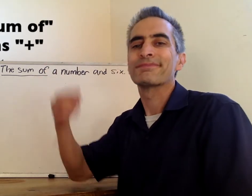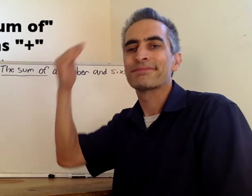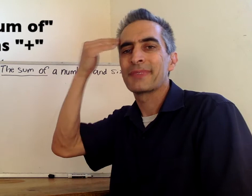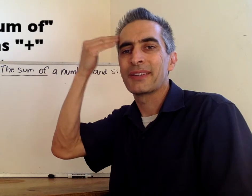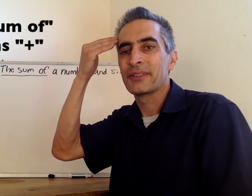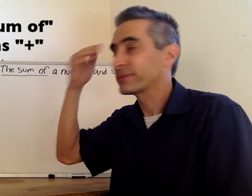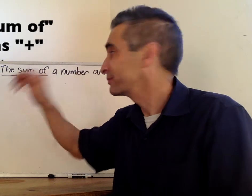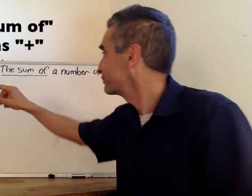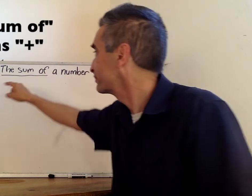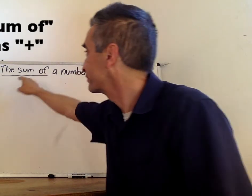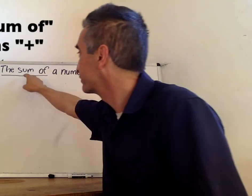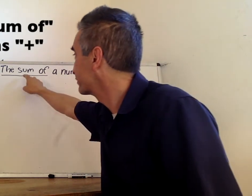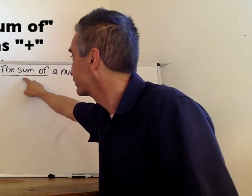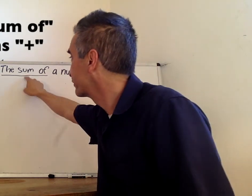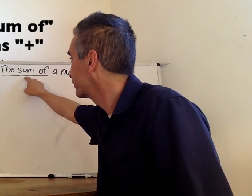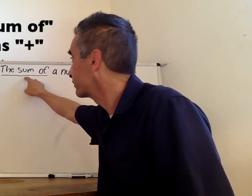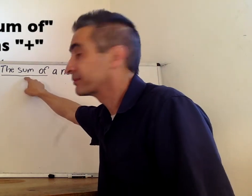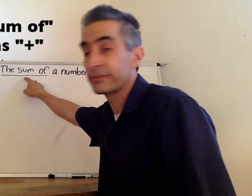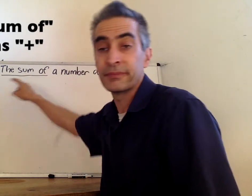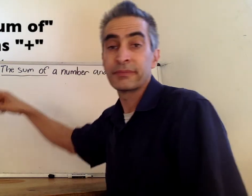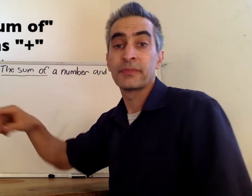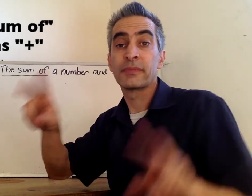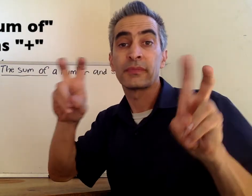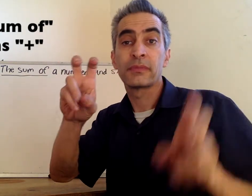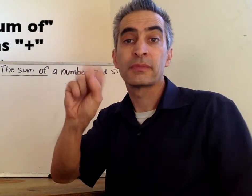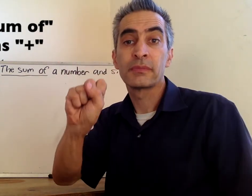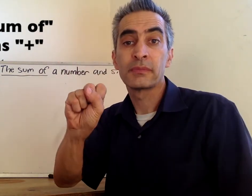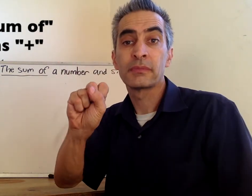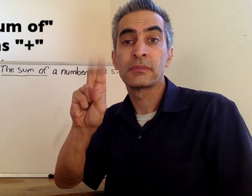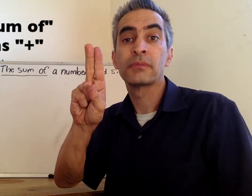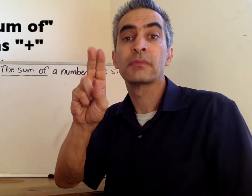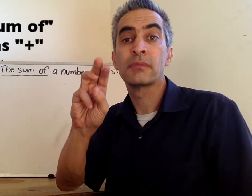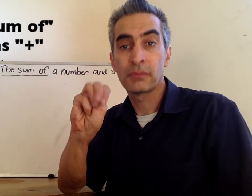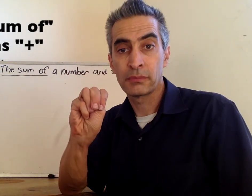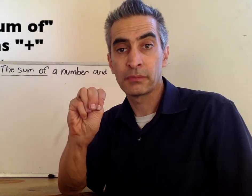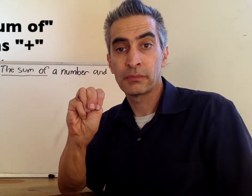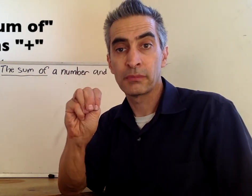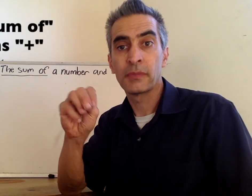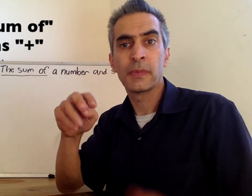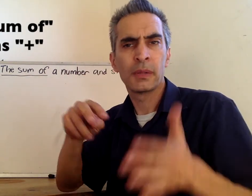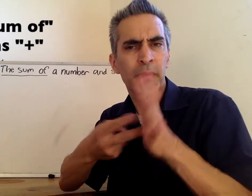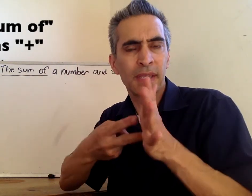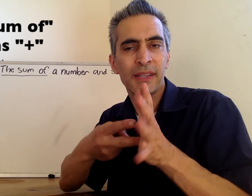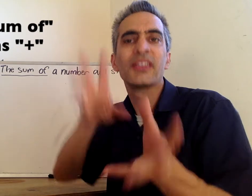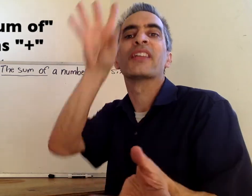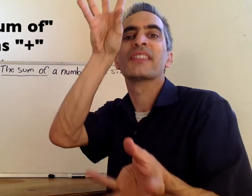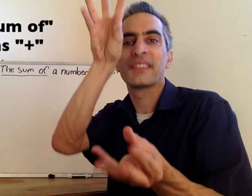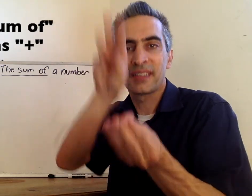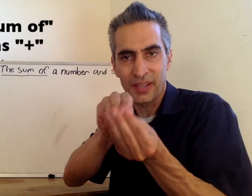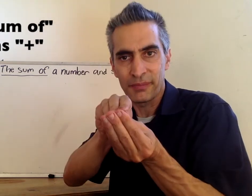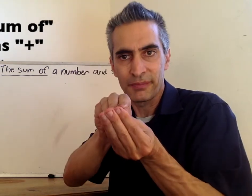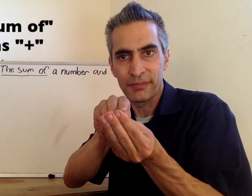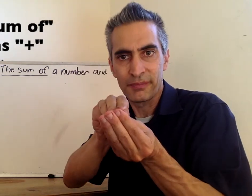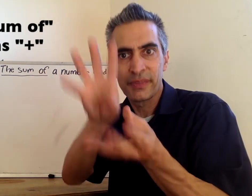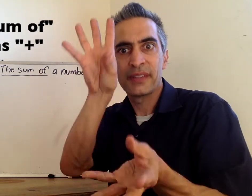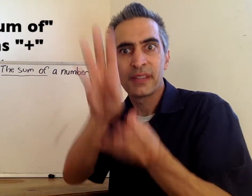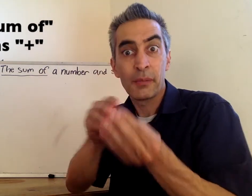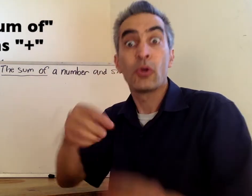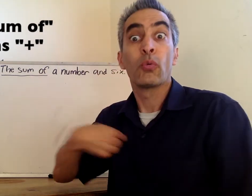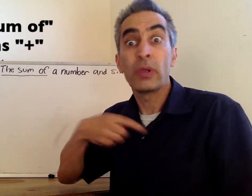I know. This word here. This word means some. Some.